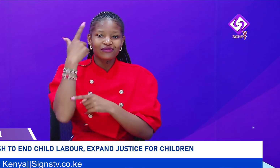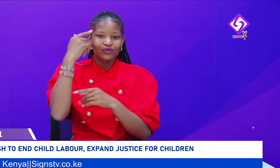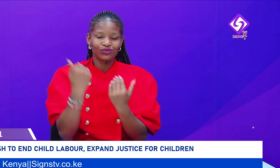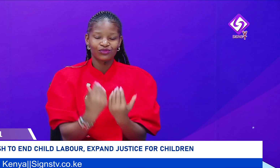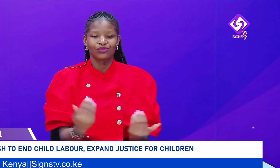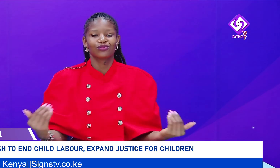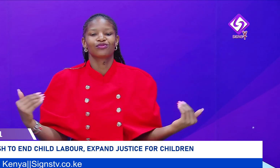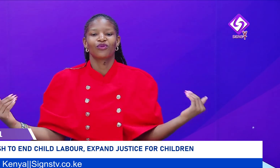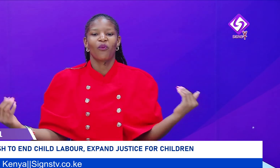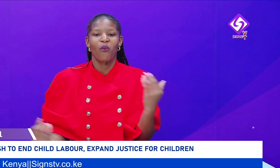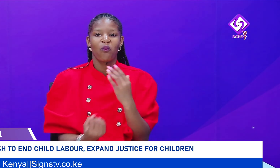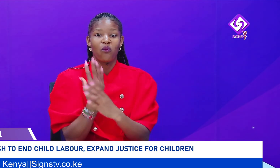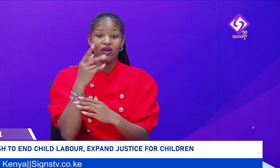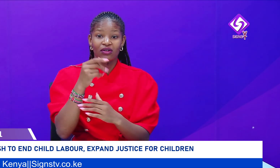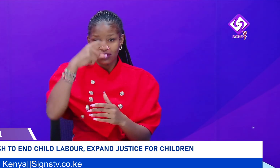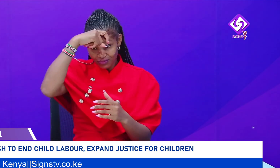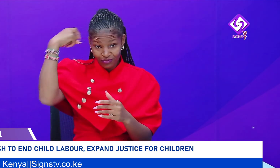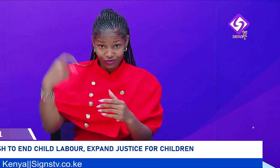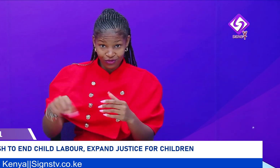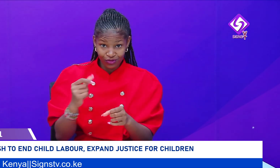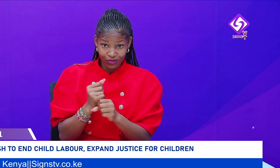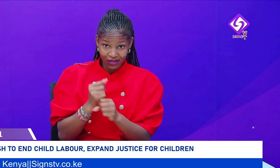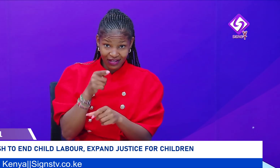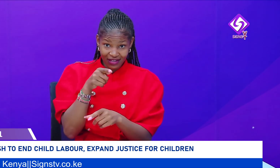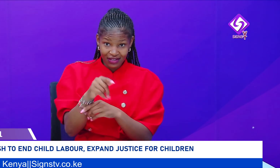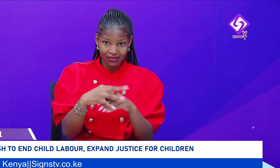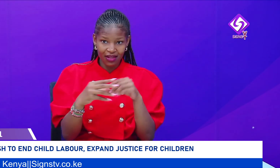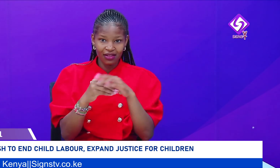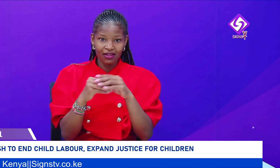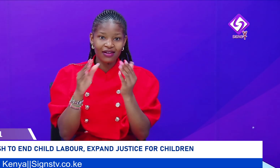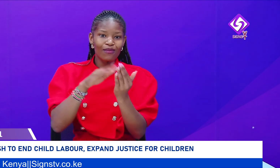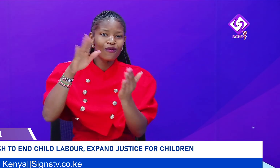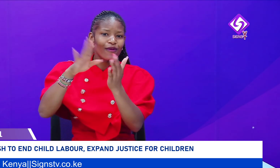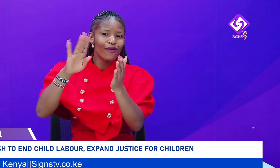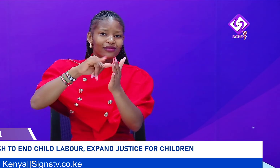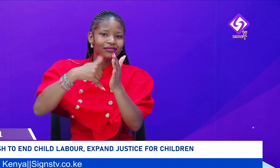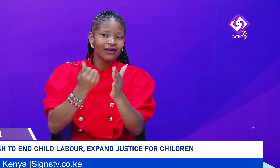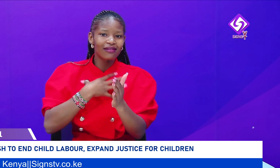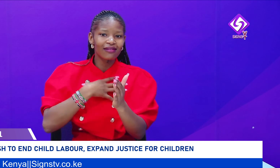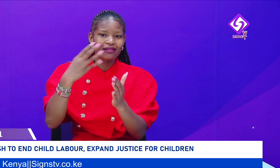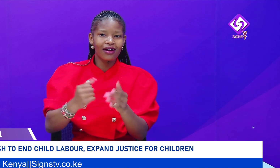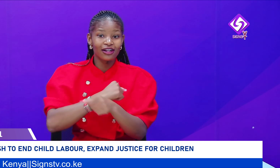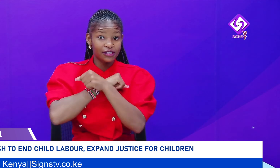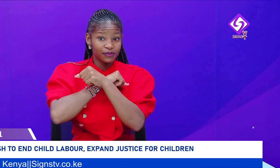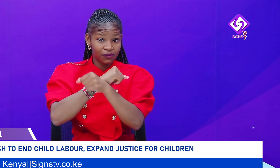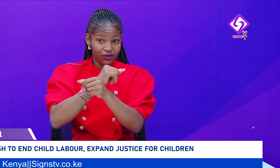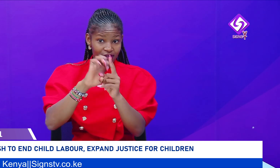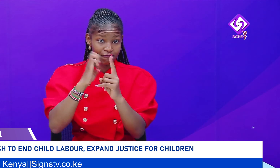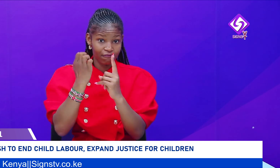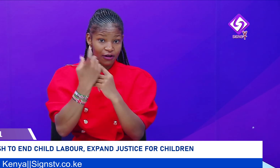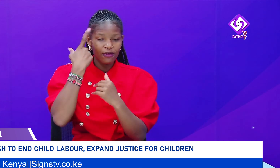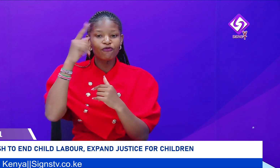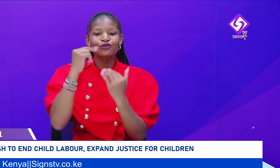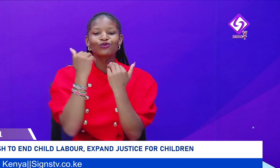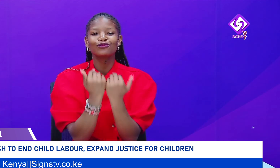civil society groups worldwide, is intensifying efforts to eliminate child labor and create a